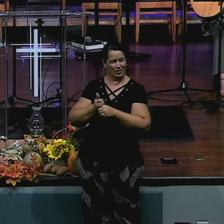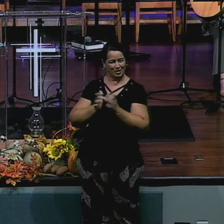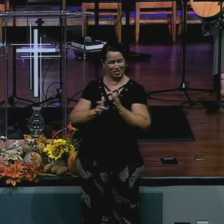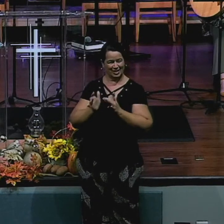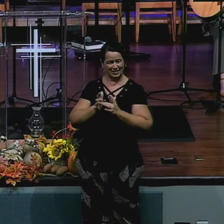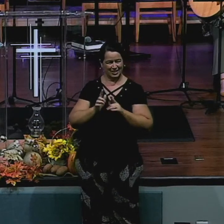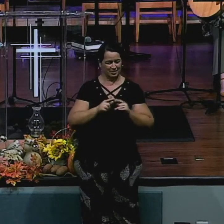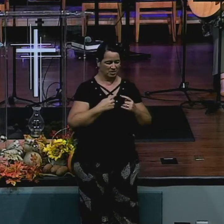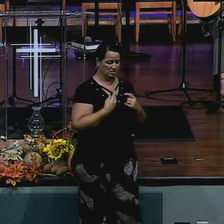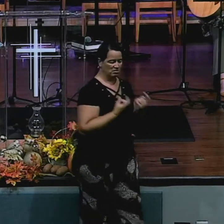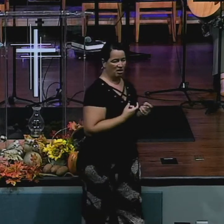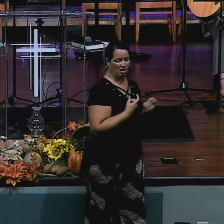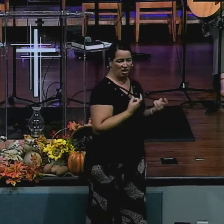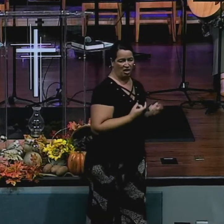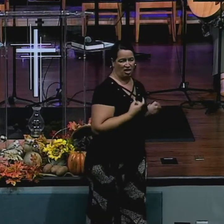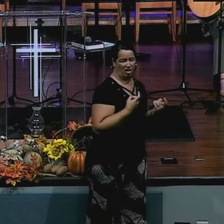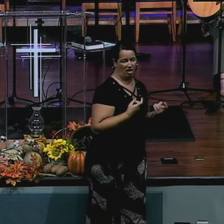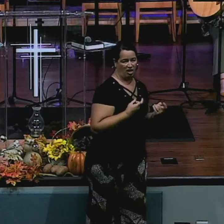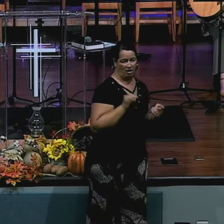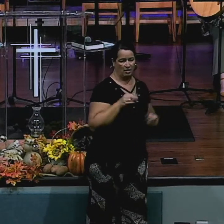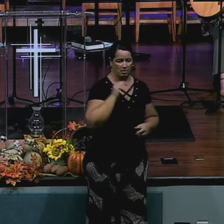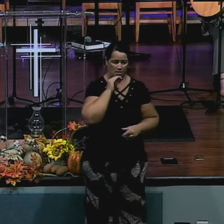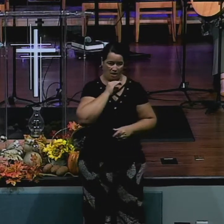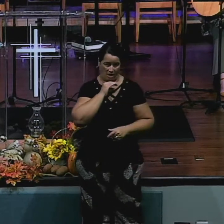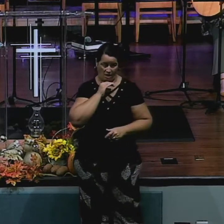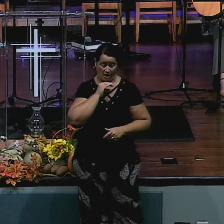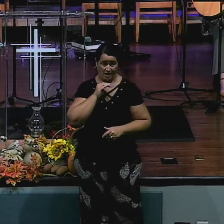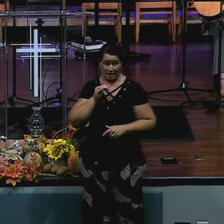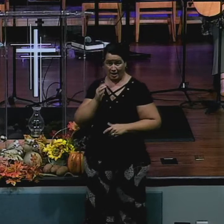in us. But if we walk